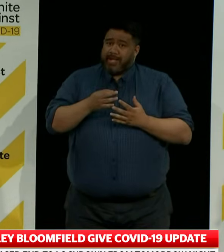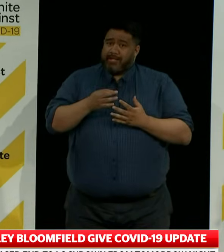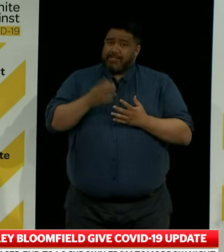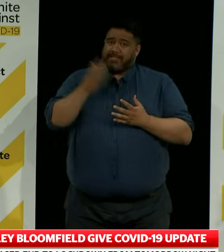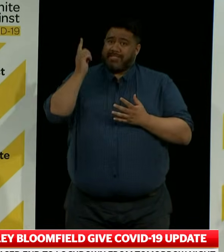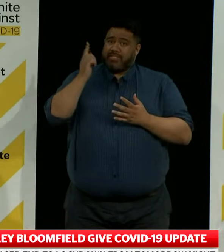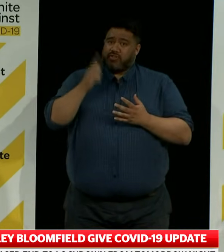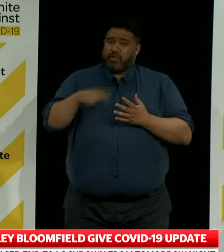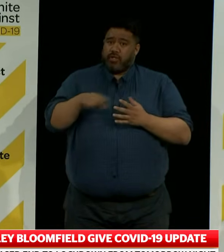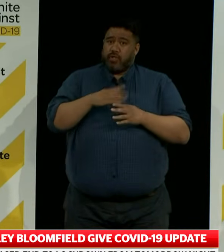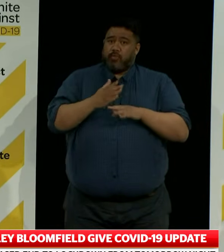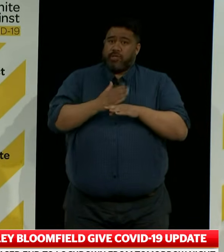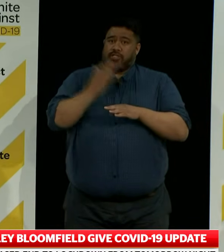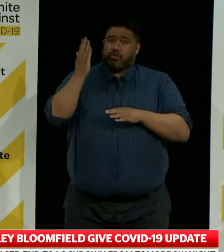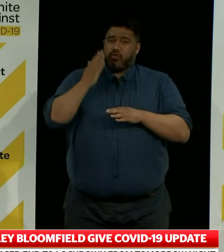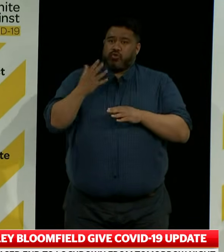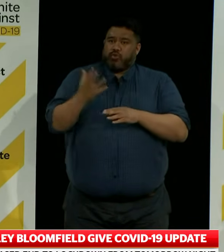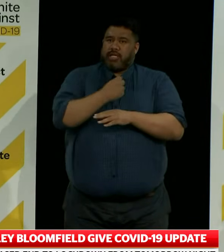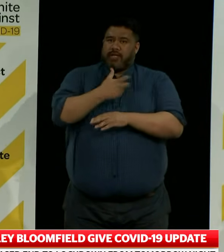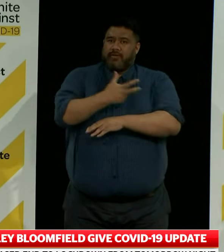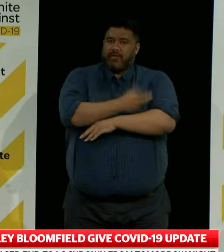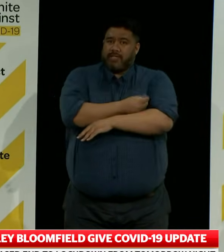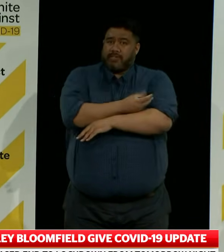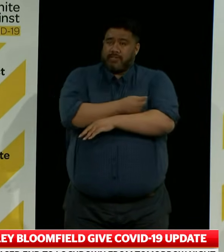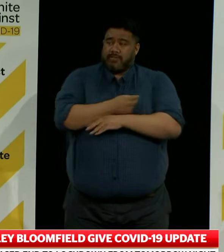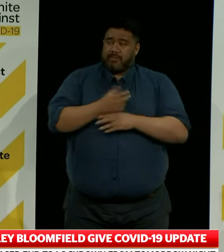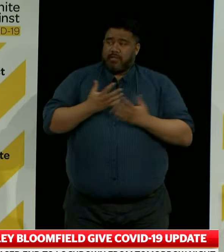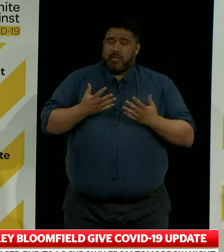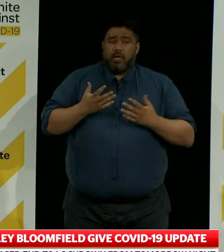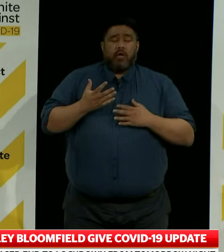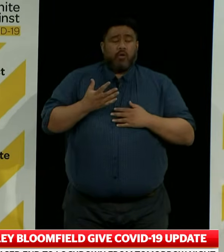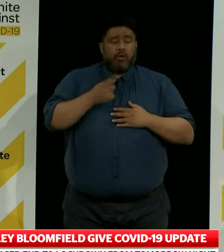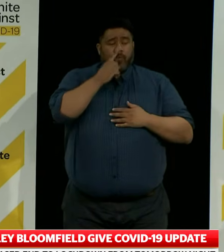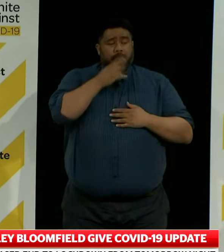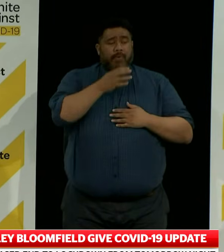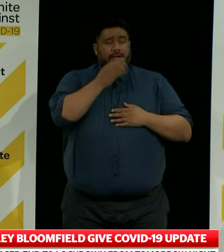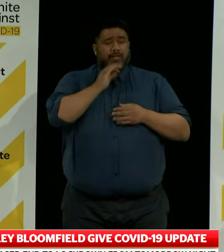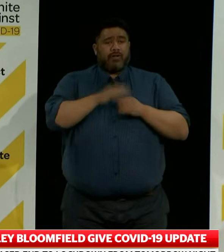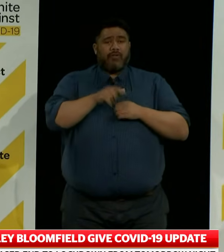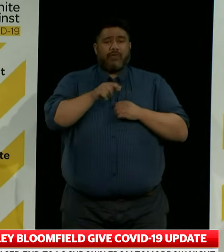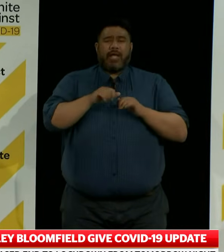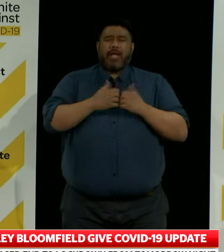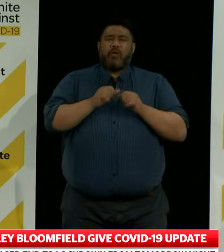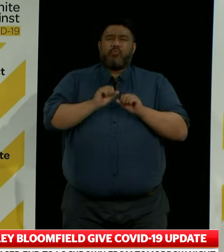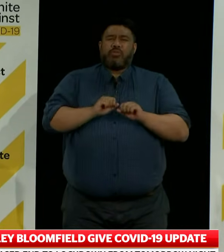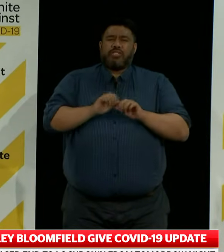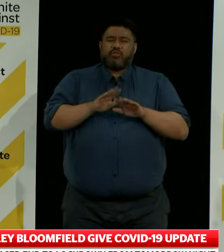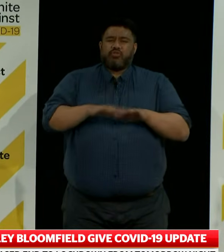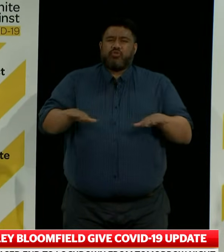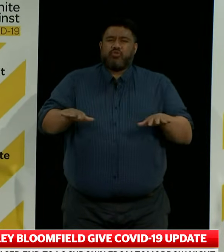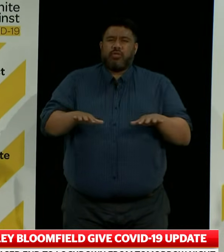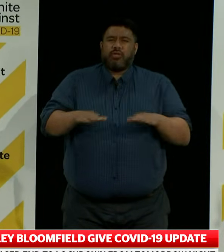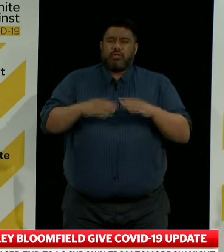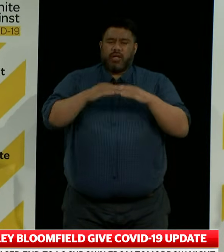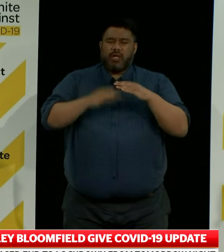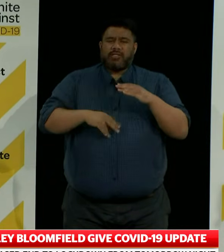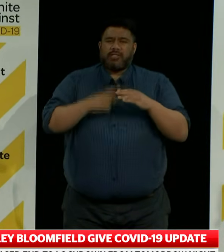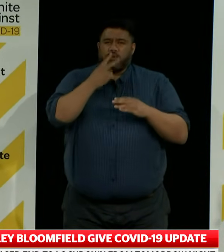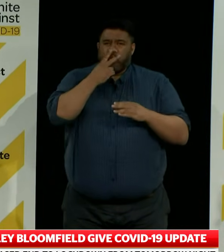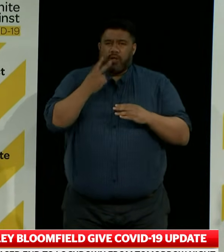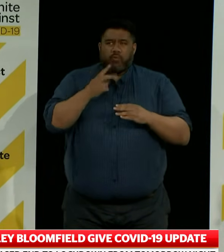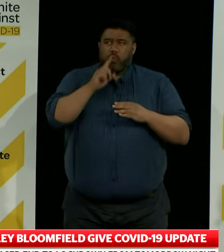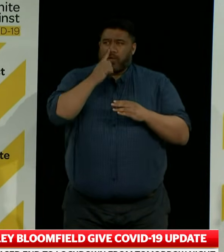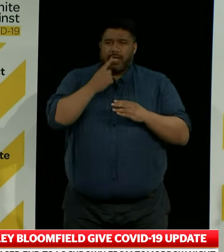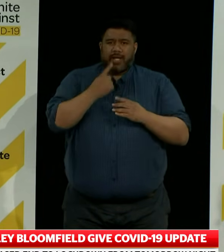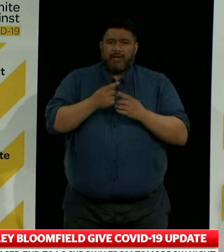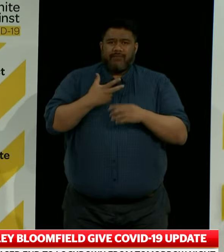Across education, there's a piece of work to be done around how do we protect our children who are unable to be vaccinated from 12 and